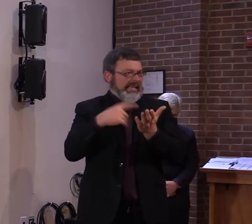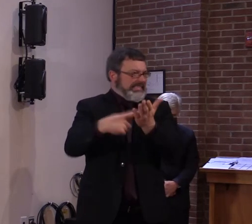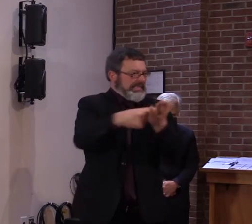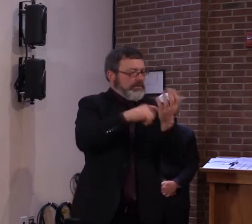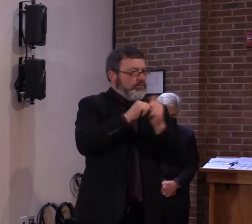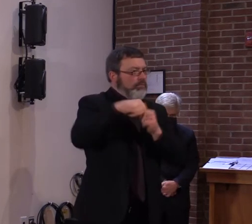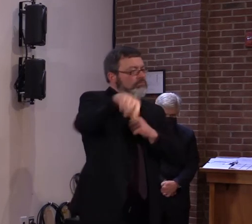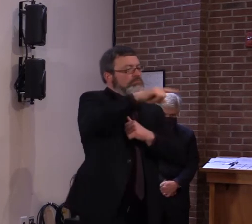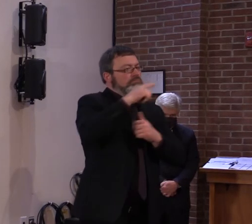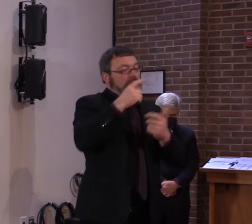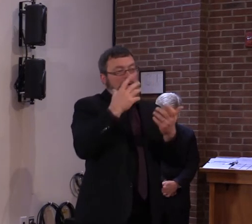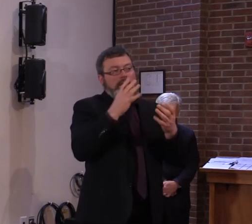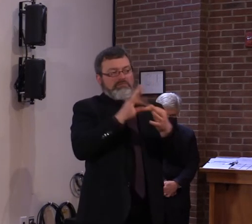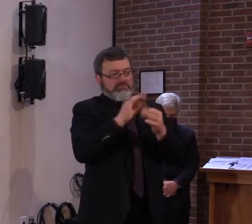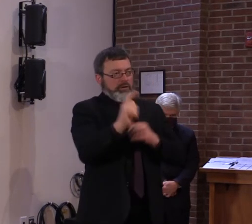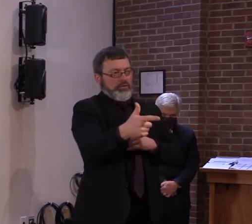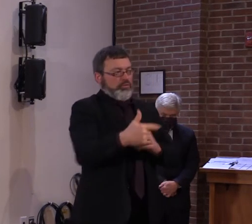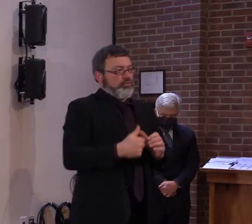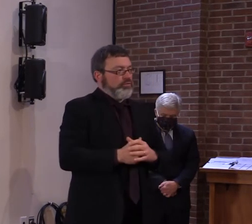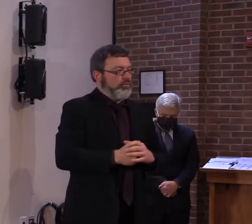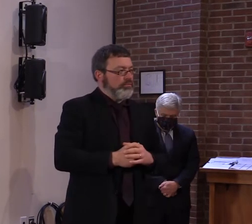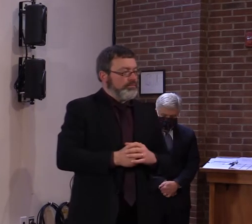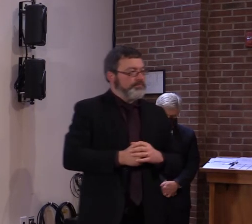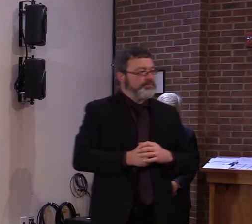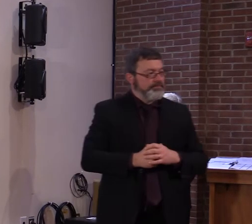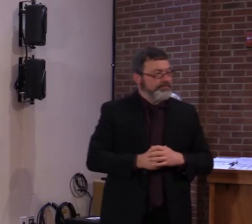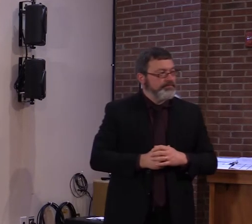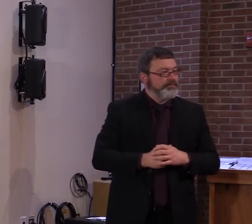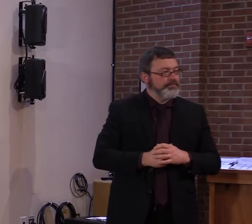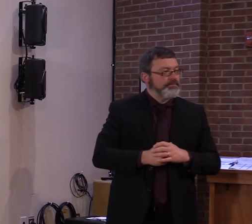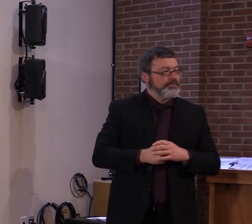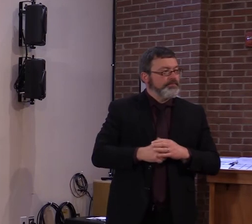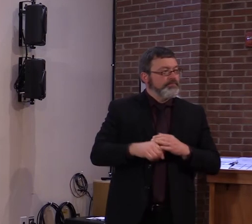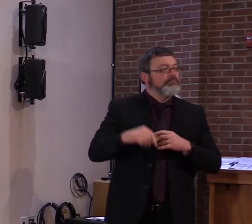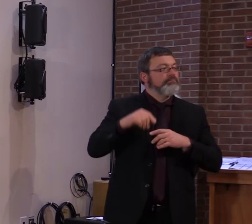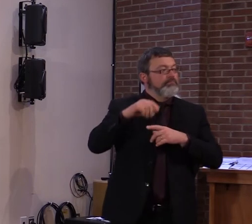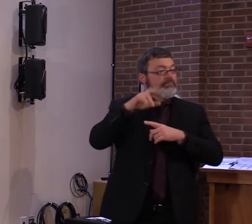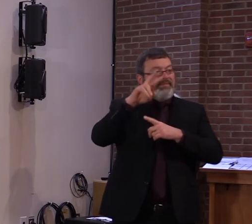Thank you. Lola B.T. Digger.